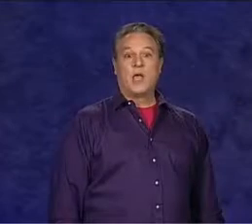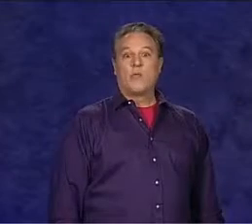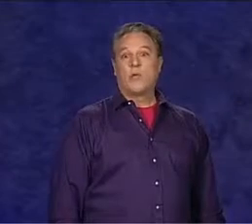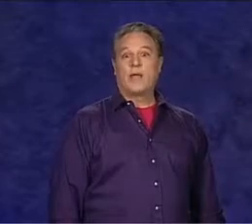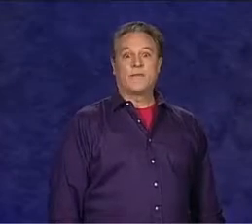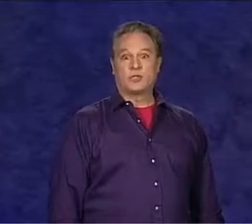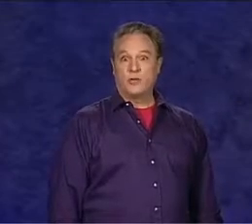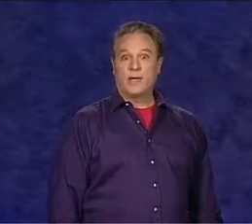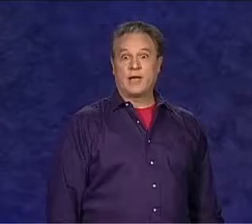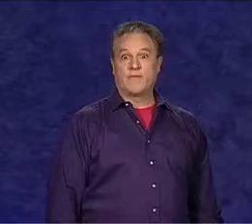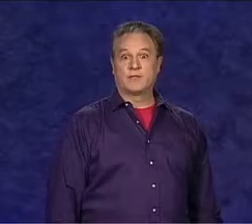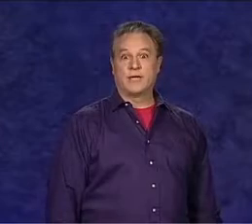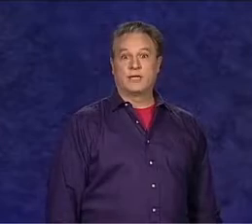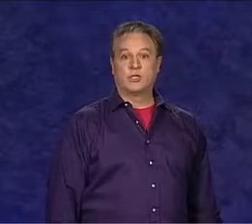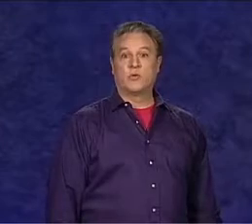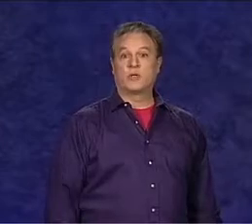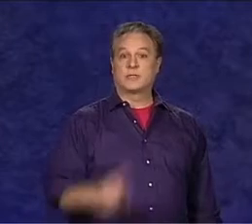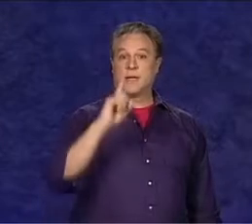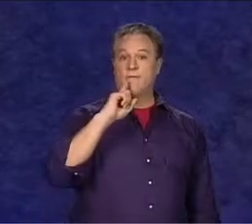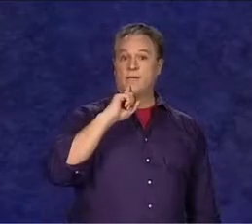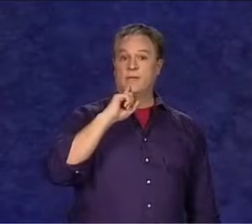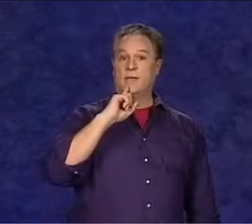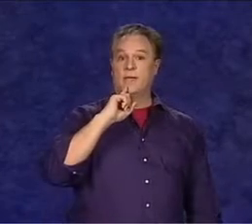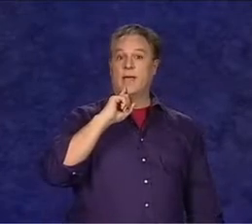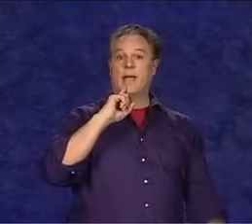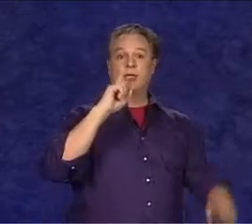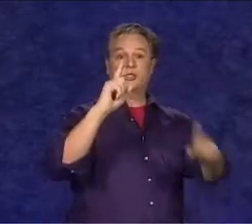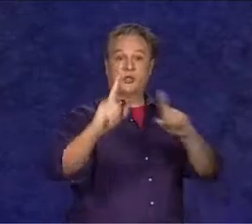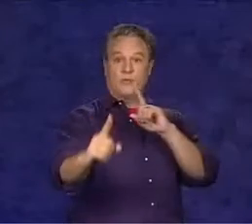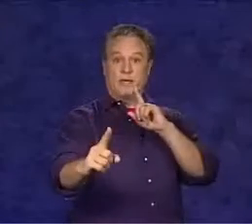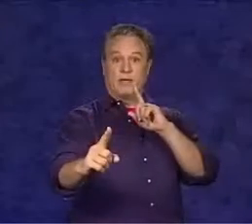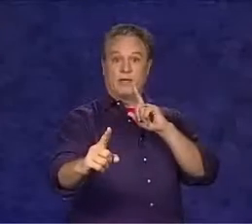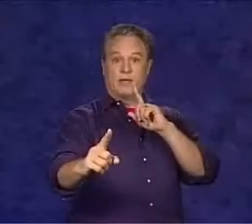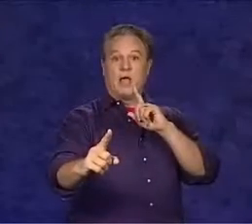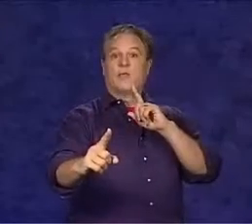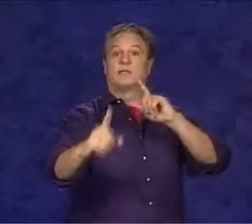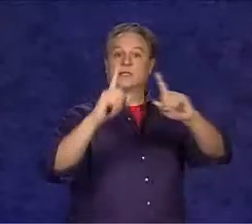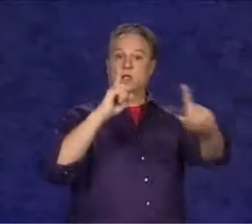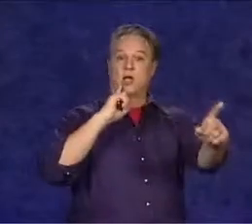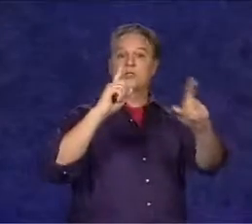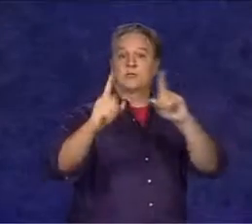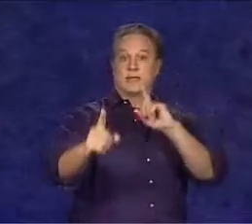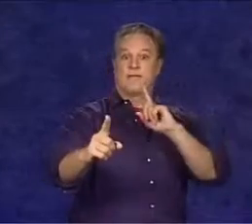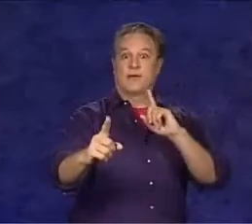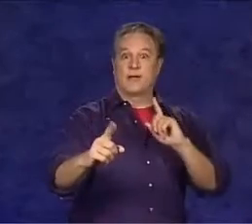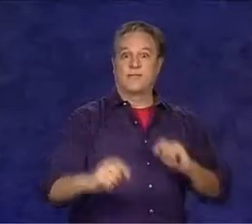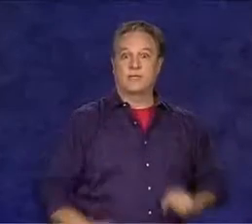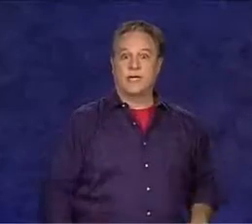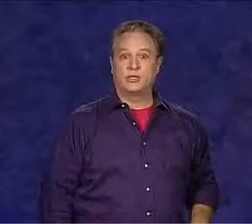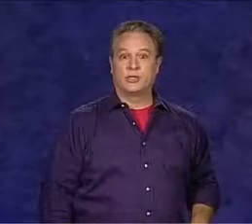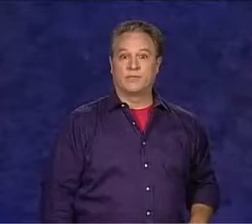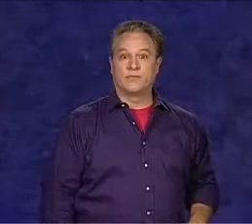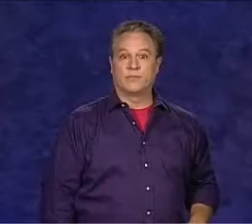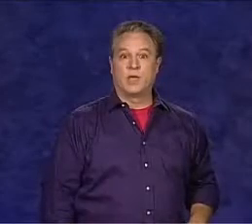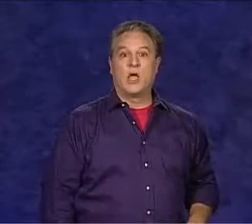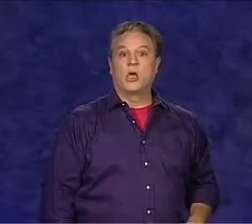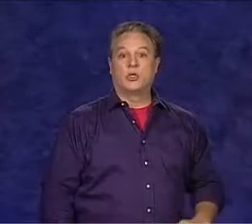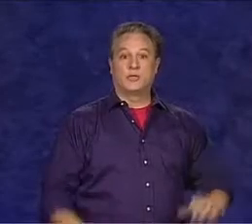When we have a two-way conversation, words come from me and to me. This is also the sign for conversation. Use the